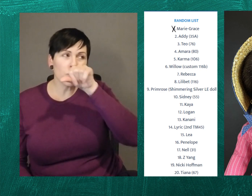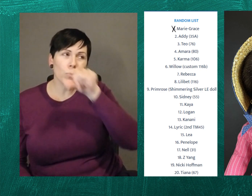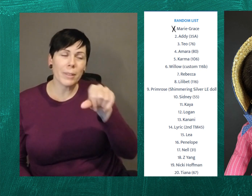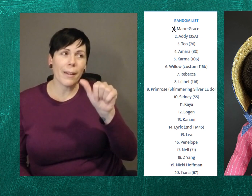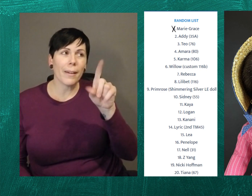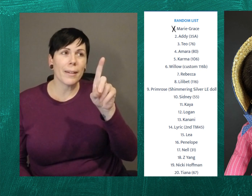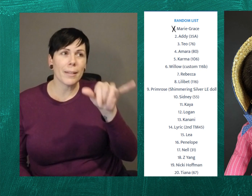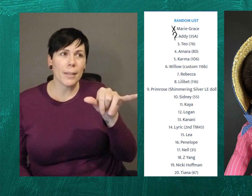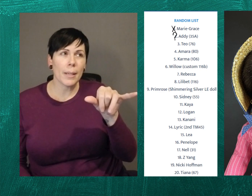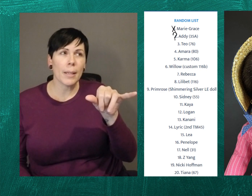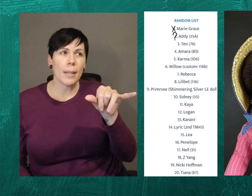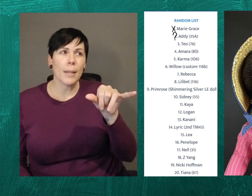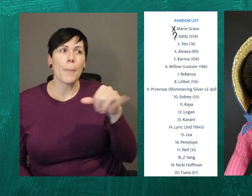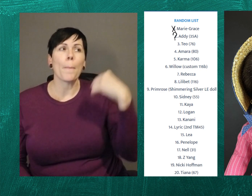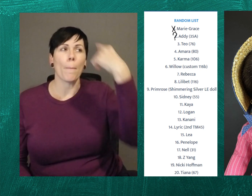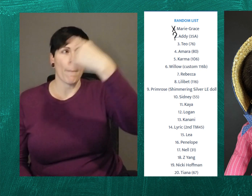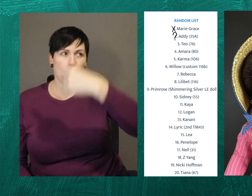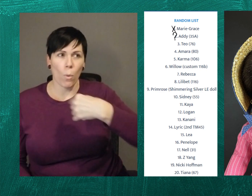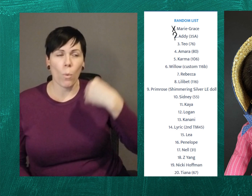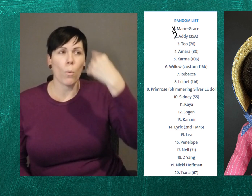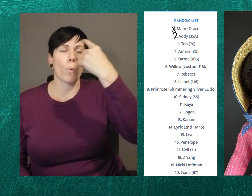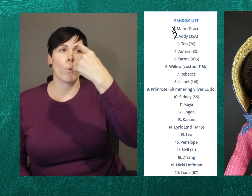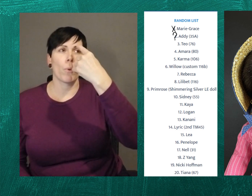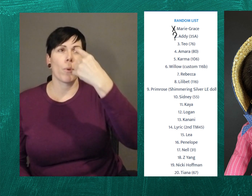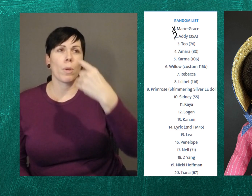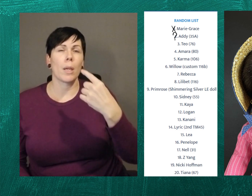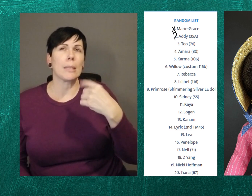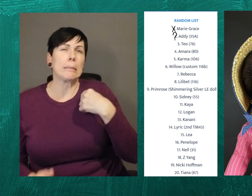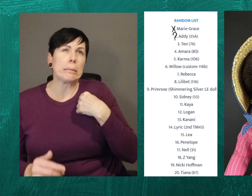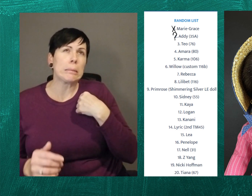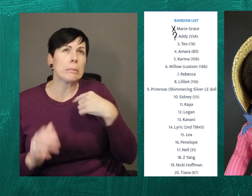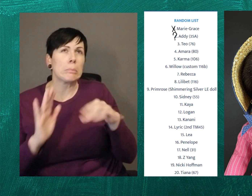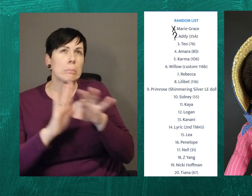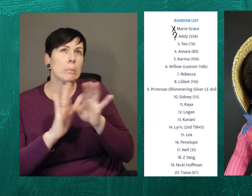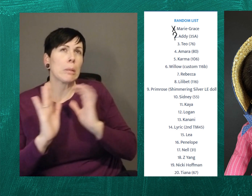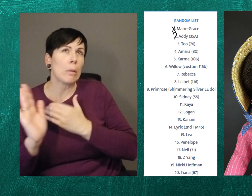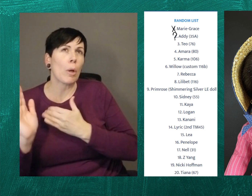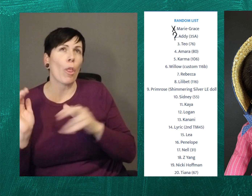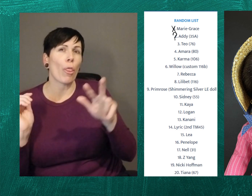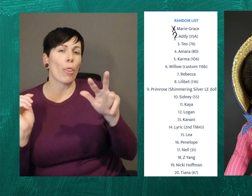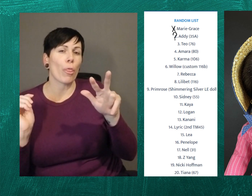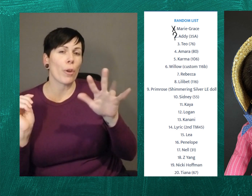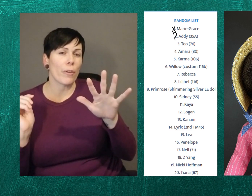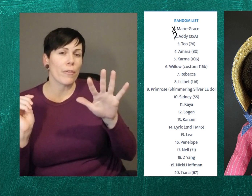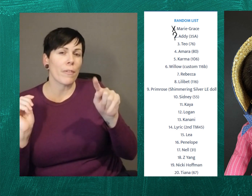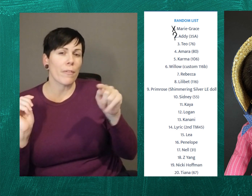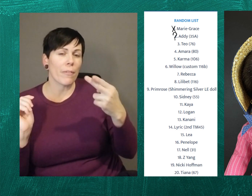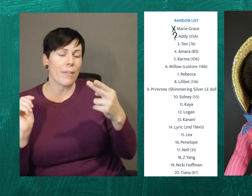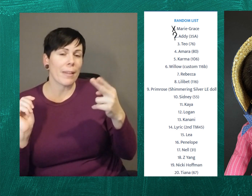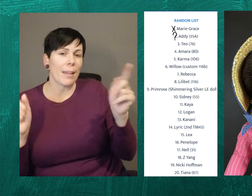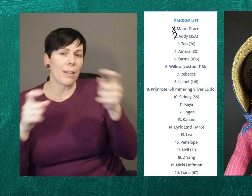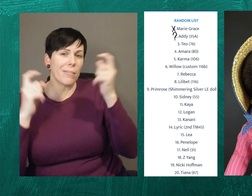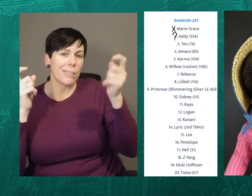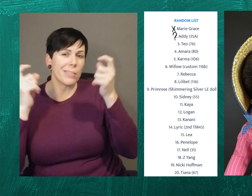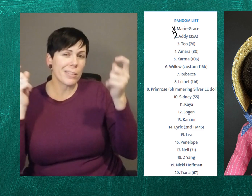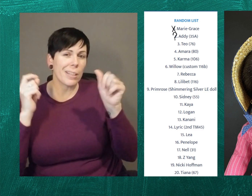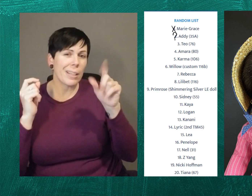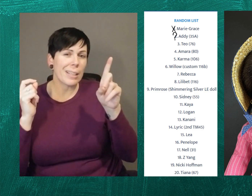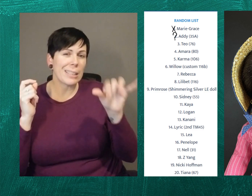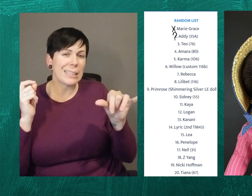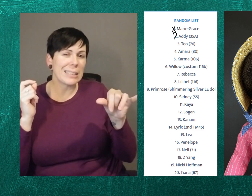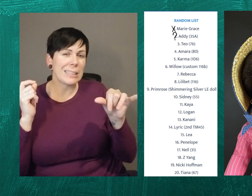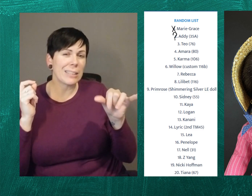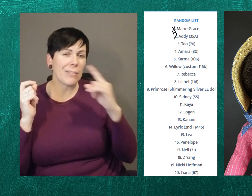Addie mold. I don't know that I would have picked our 35th anniversary Addie as our top 20